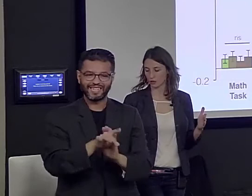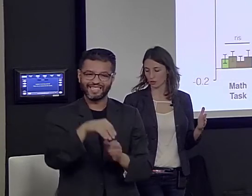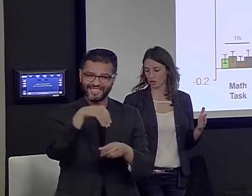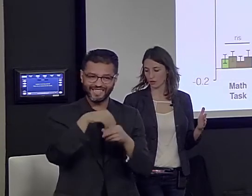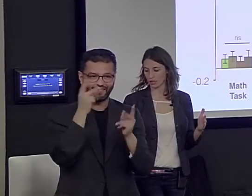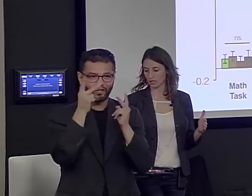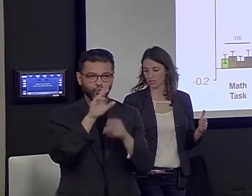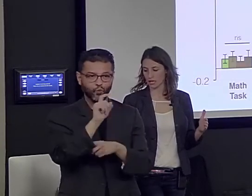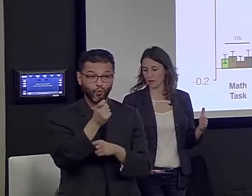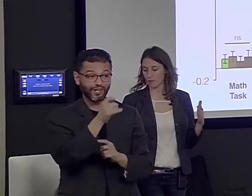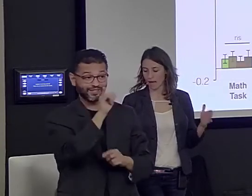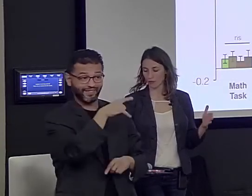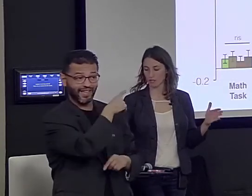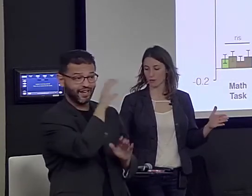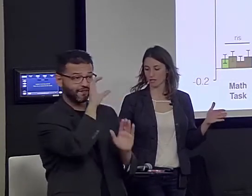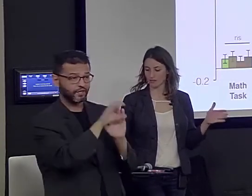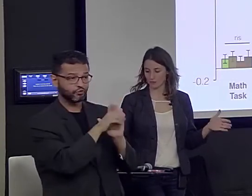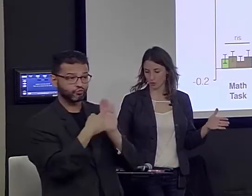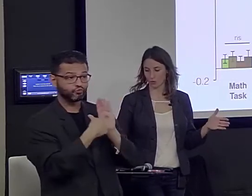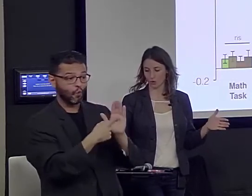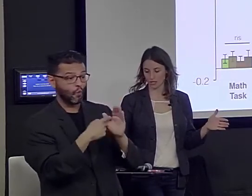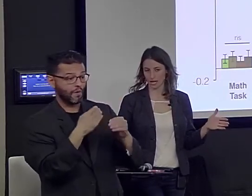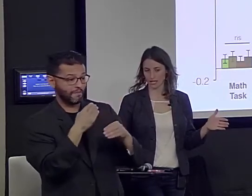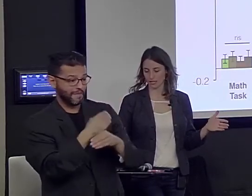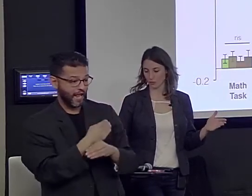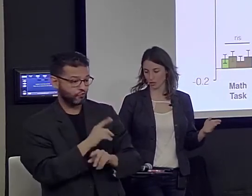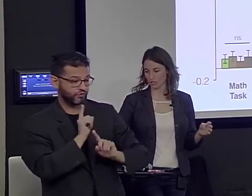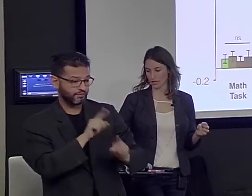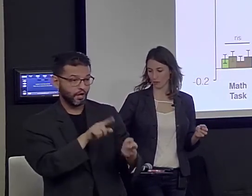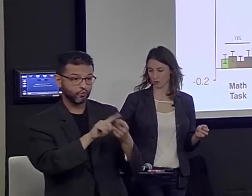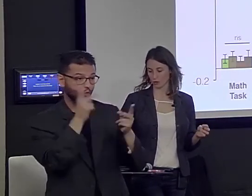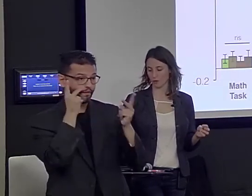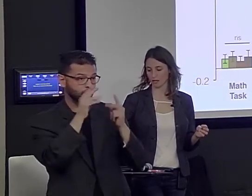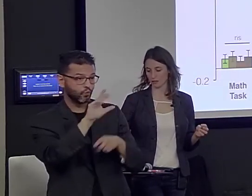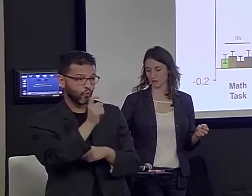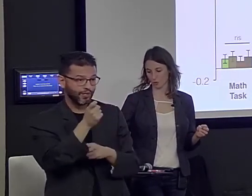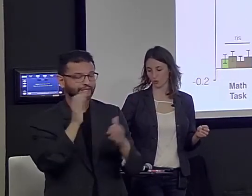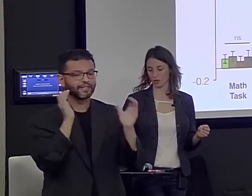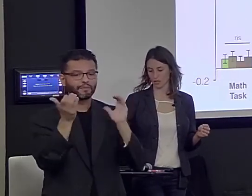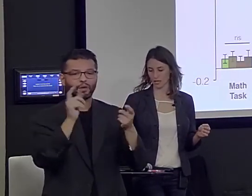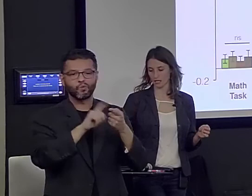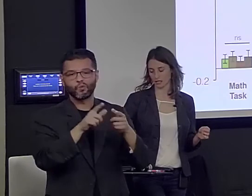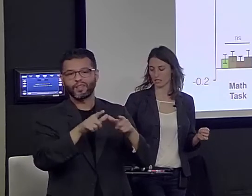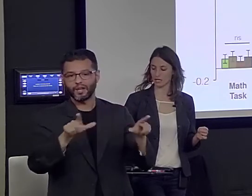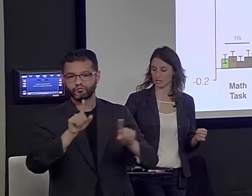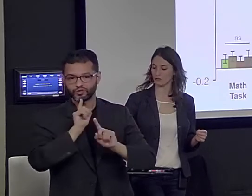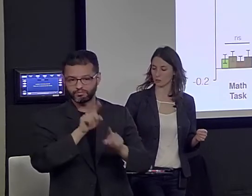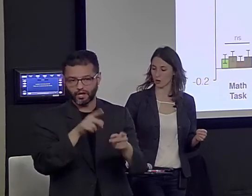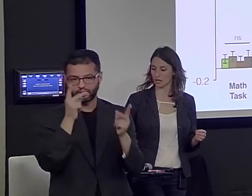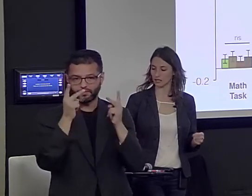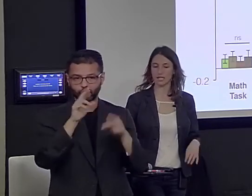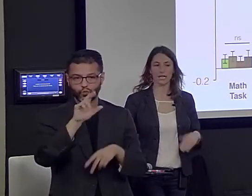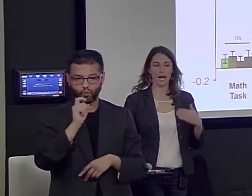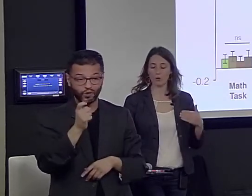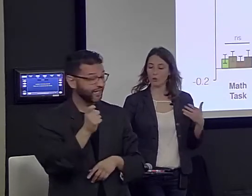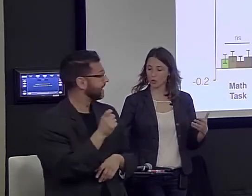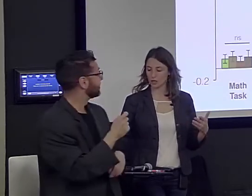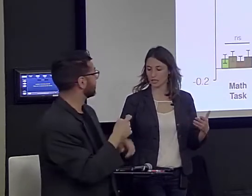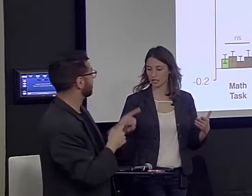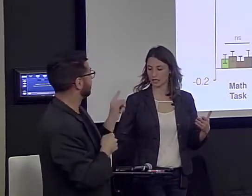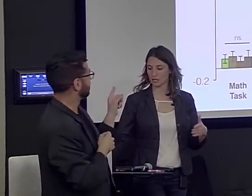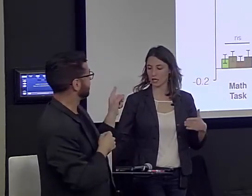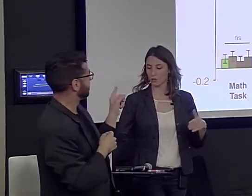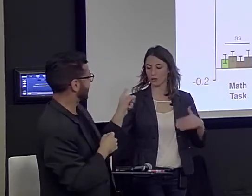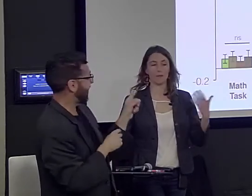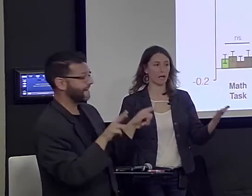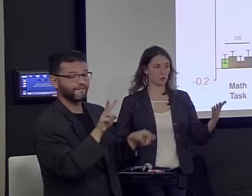this figure is showing is math responsive visual cortex versus language responsive visual cortex, in this case in V1, how